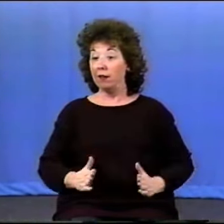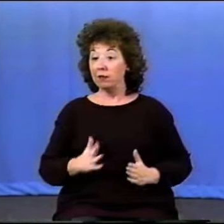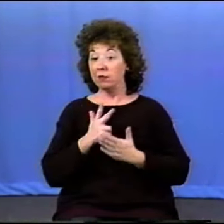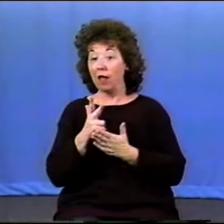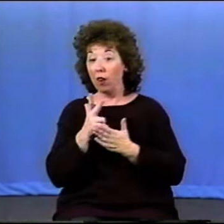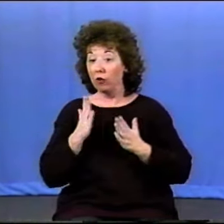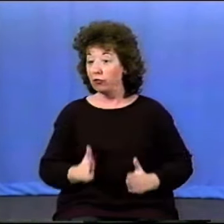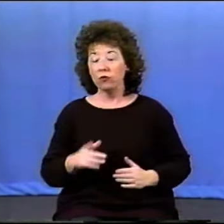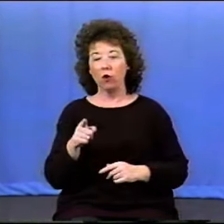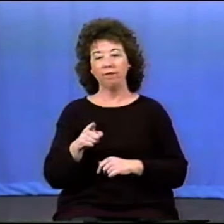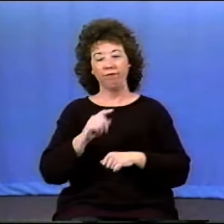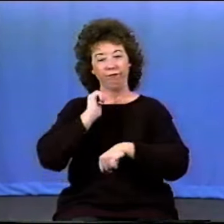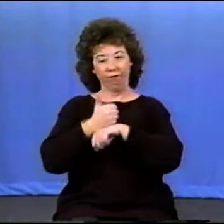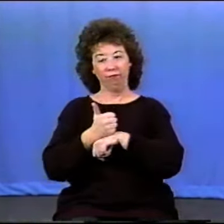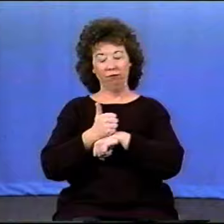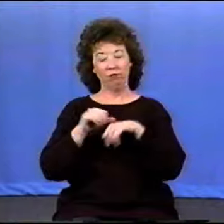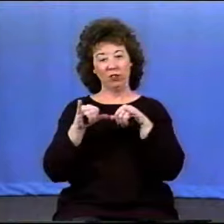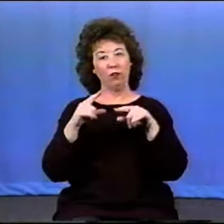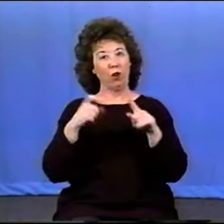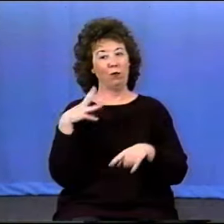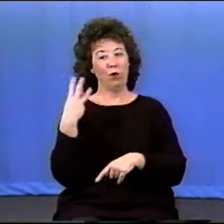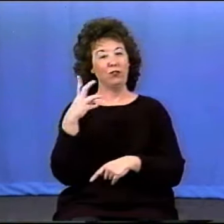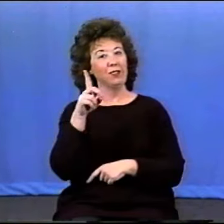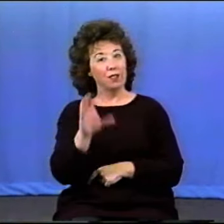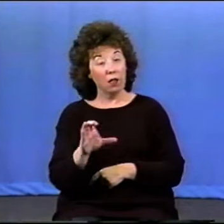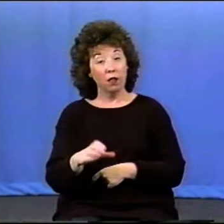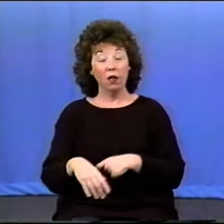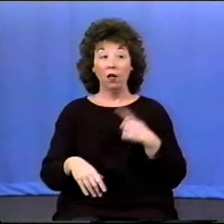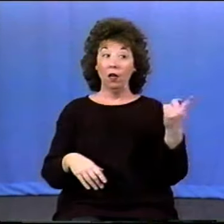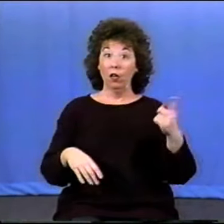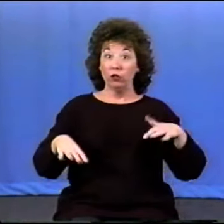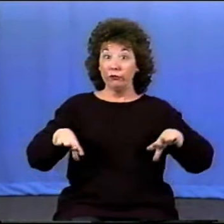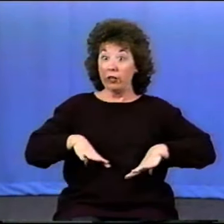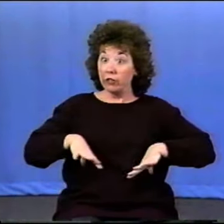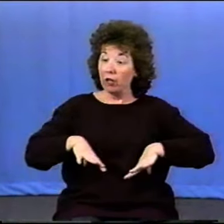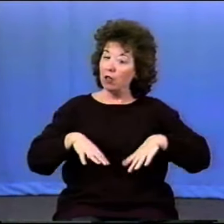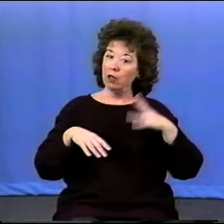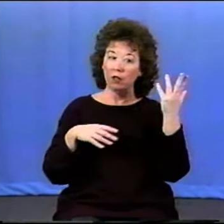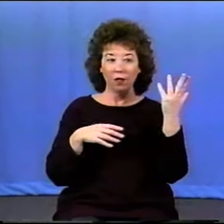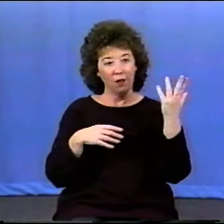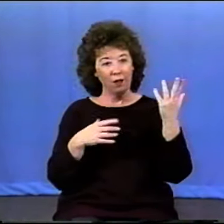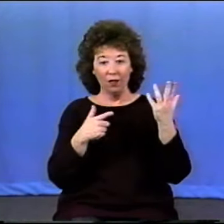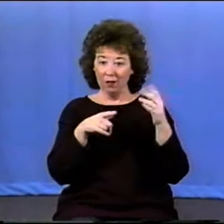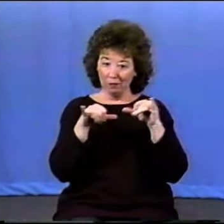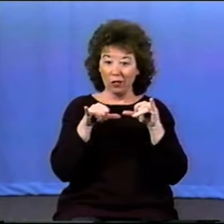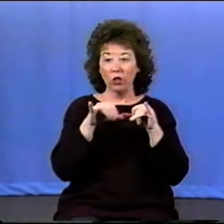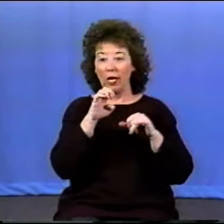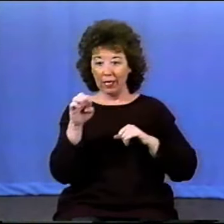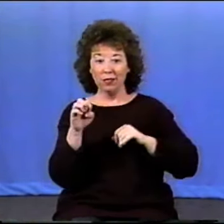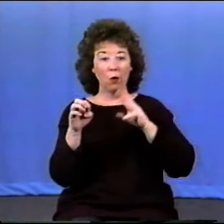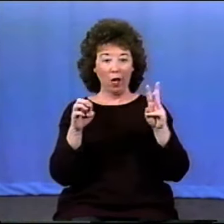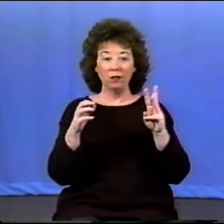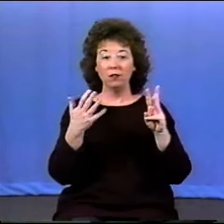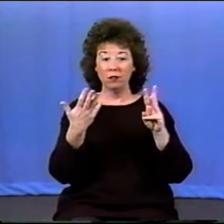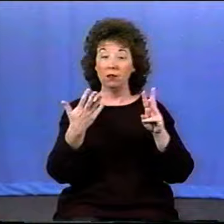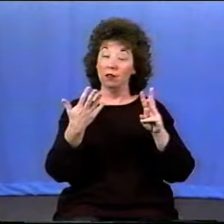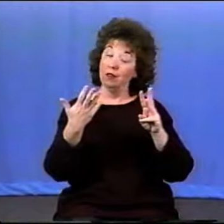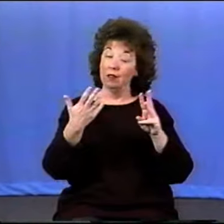from Washington, D.C. Russian sailors measured east and west from either Moscow